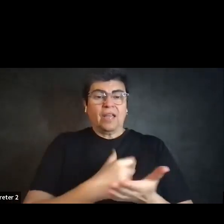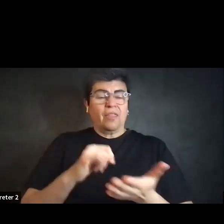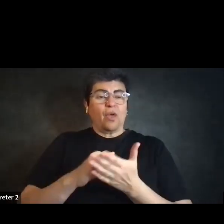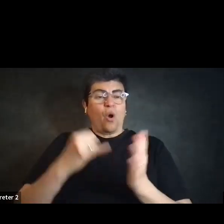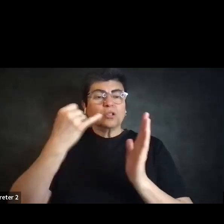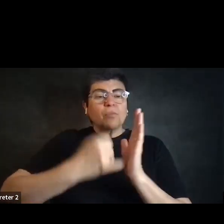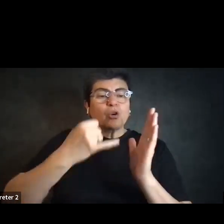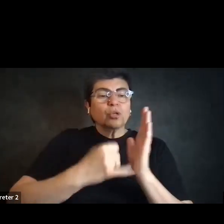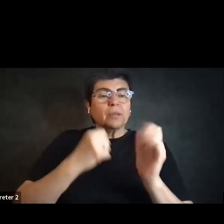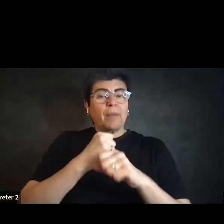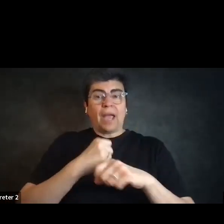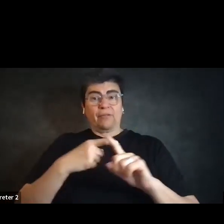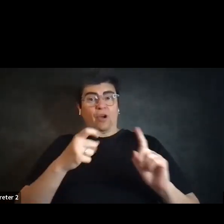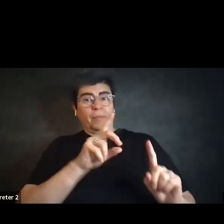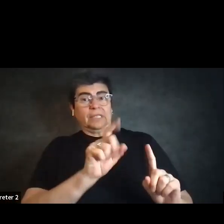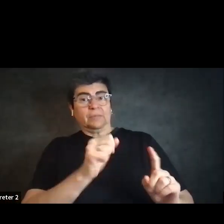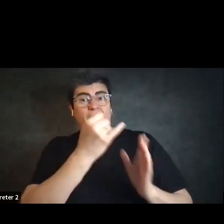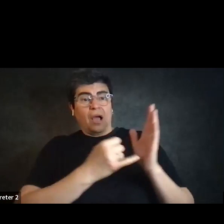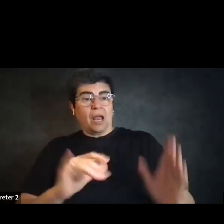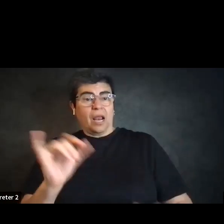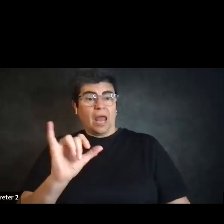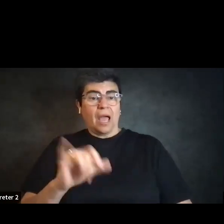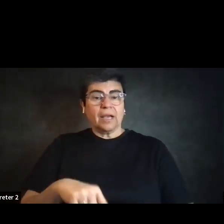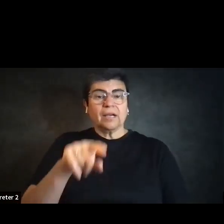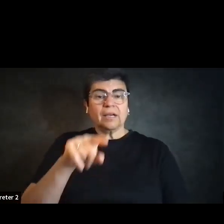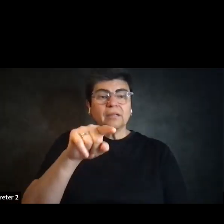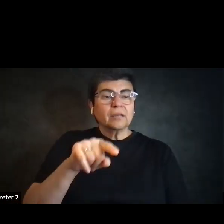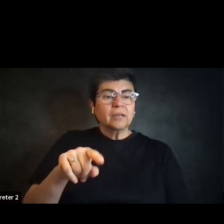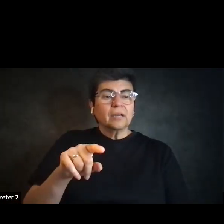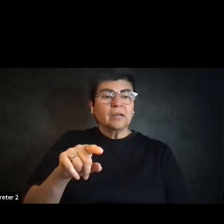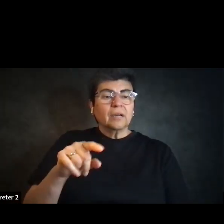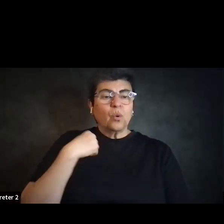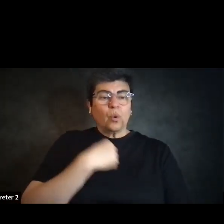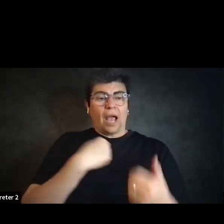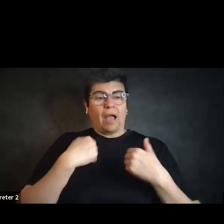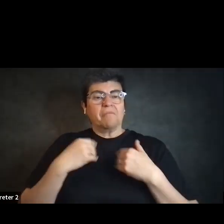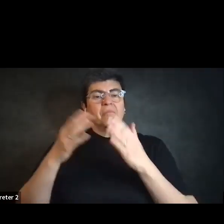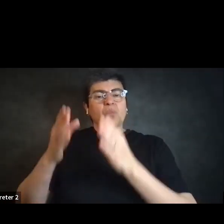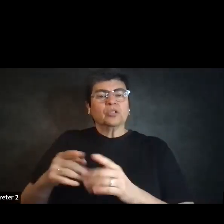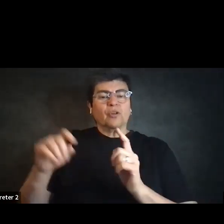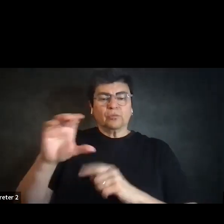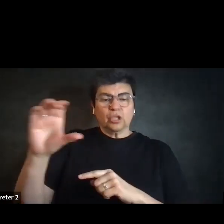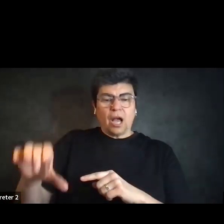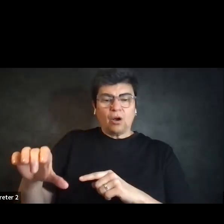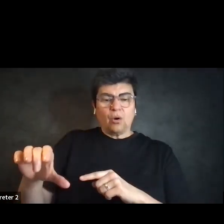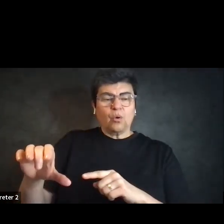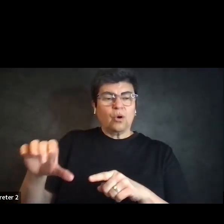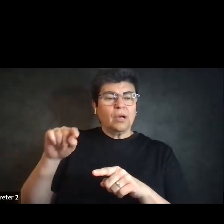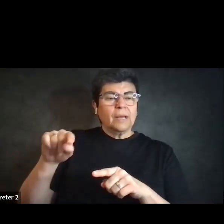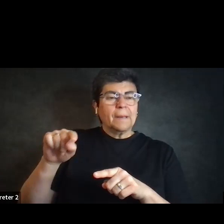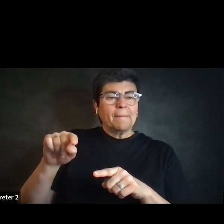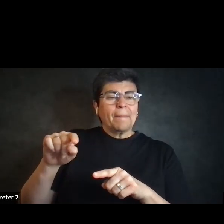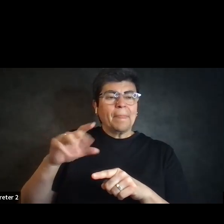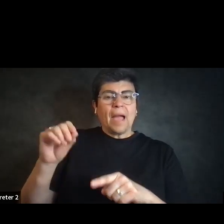made by disabled artists like Riva Lehrer from Chicago and